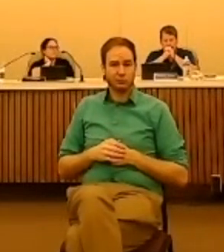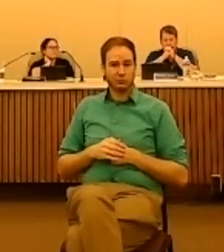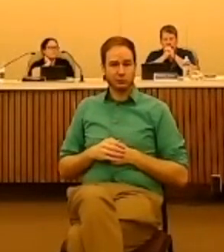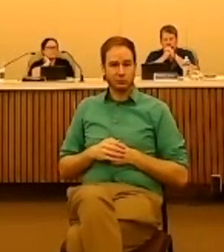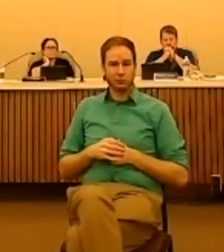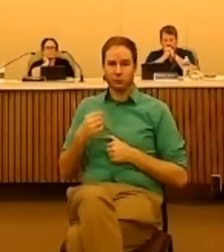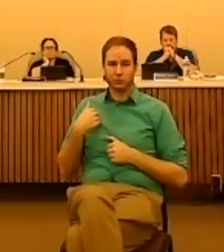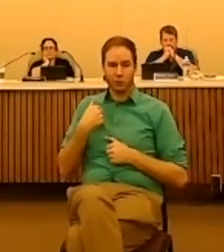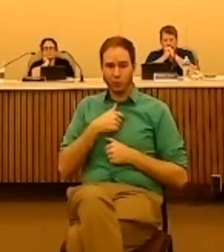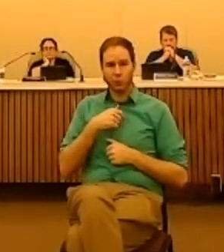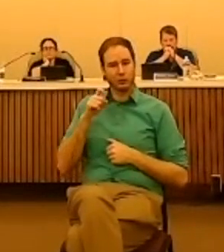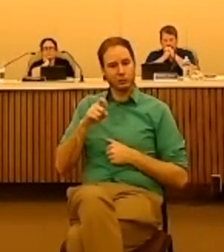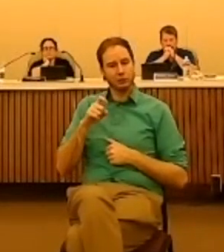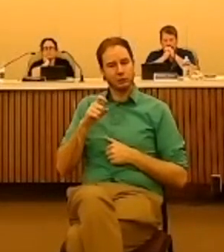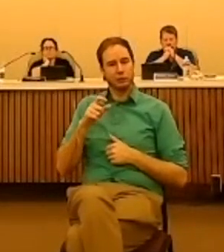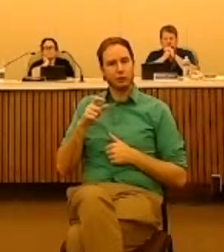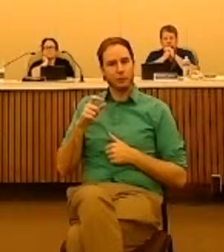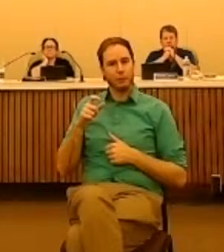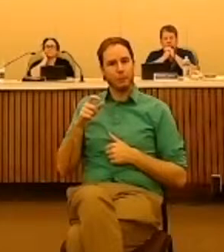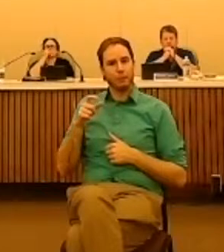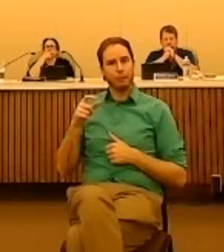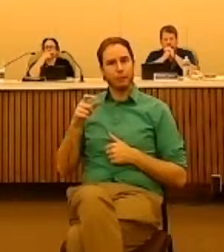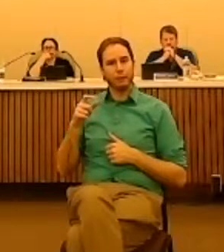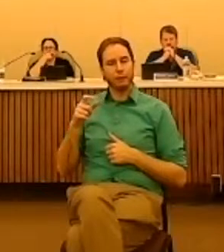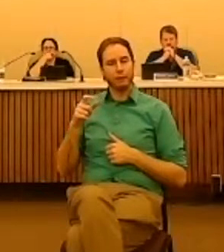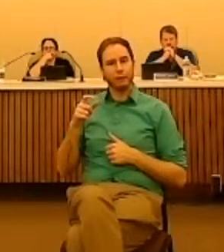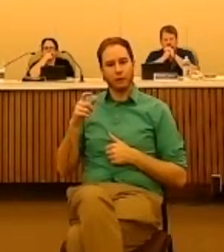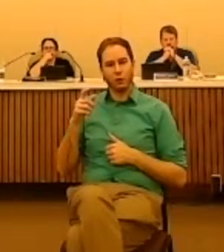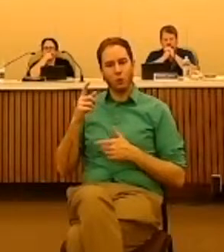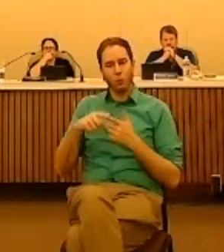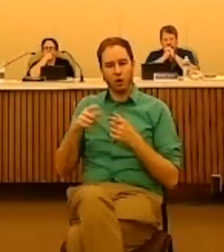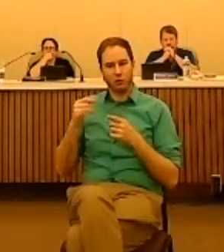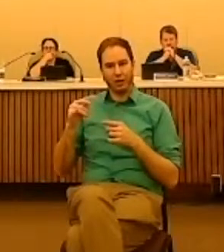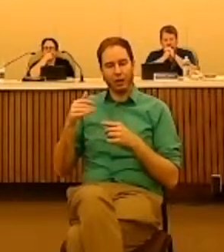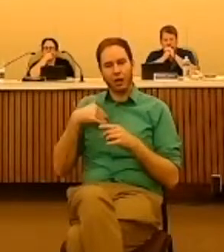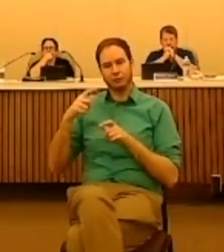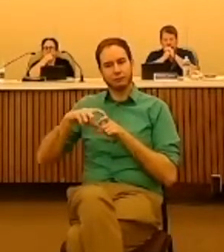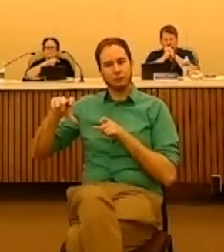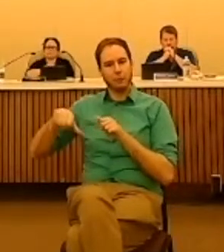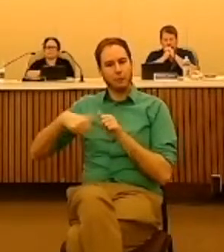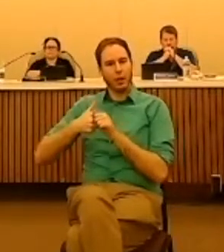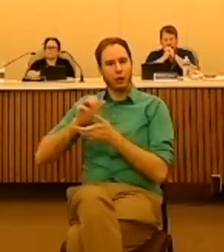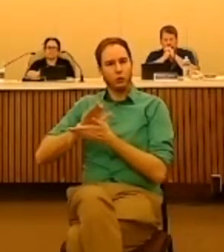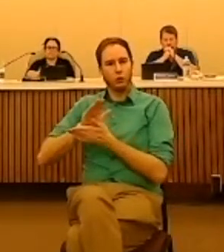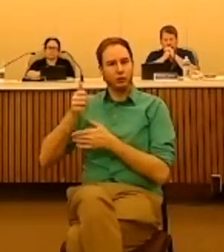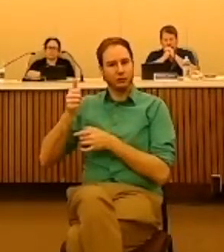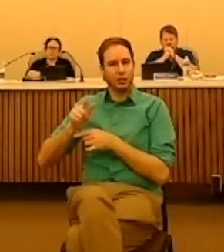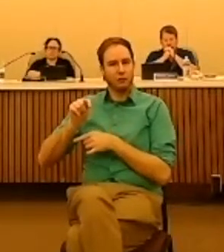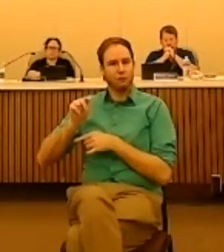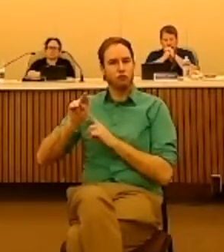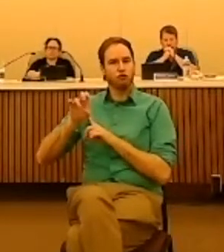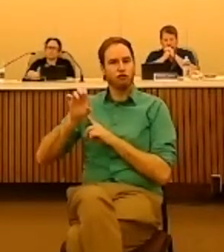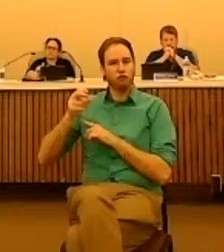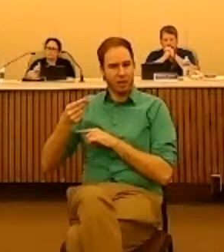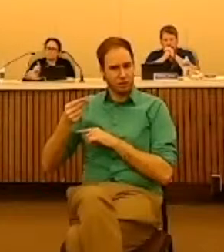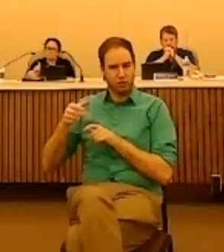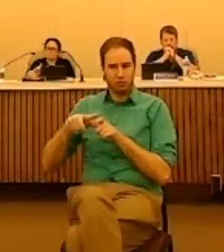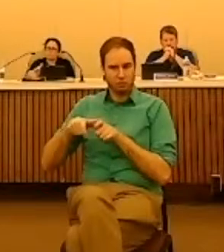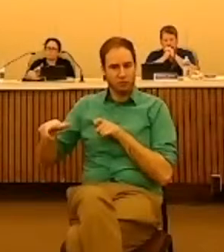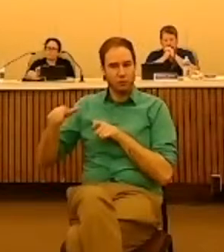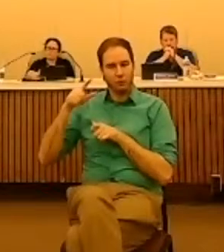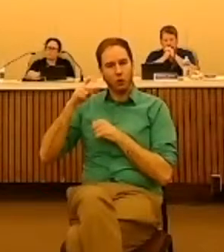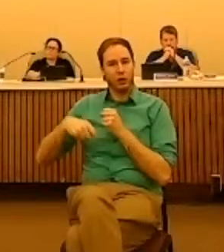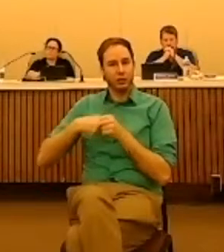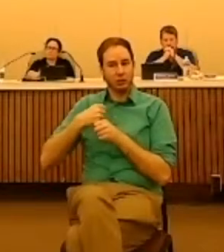And we got like a water problem. We got a thing run right behind the school. It's a trench. It's been there for years. And when they cut